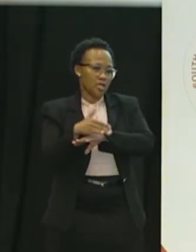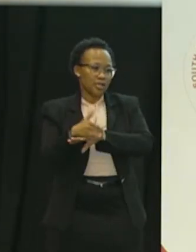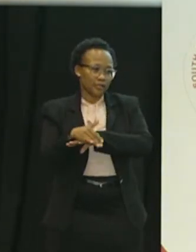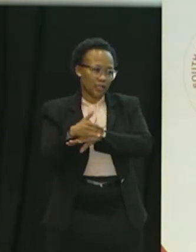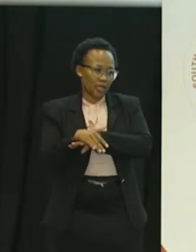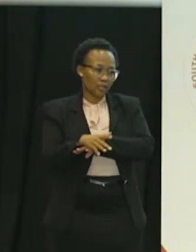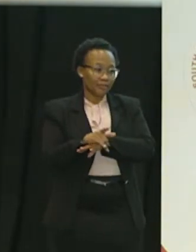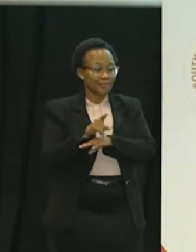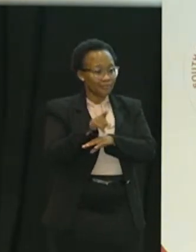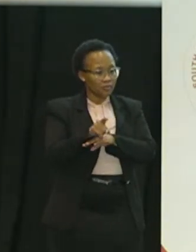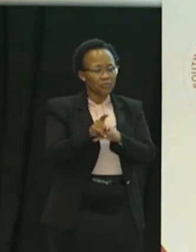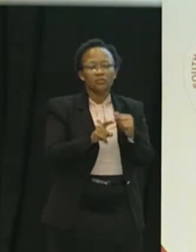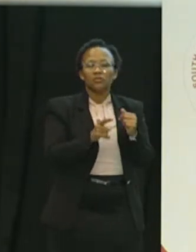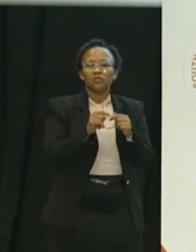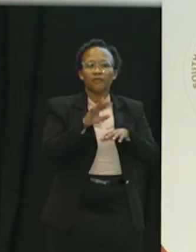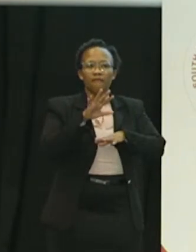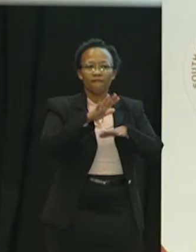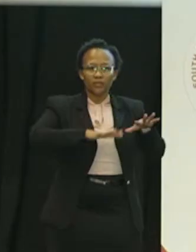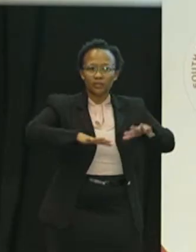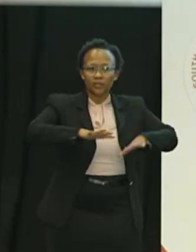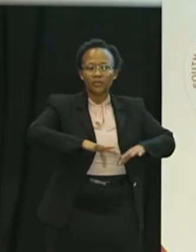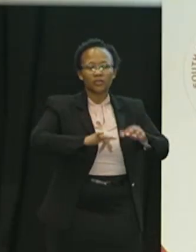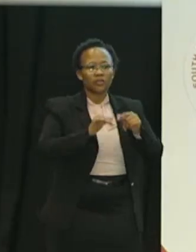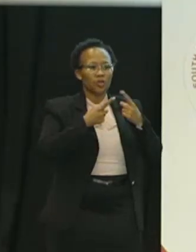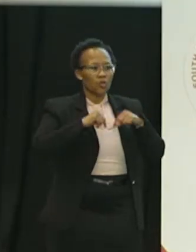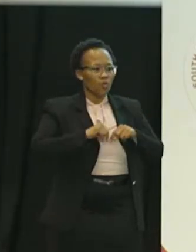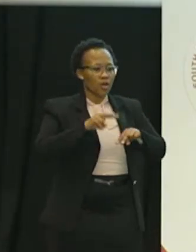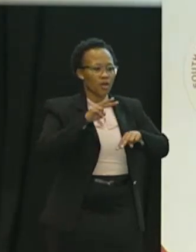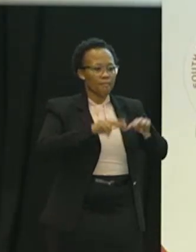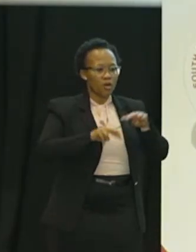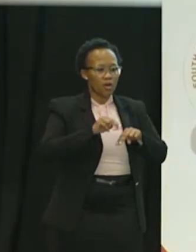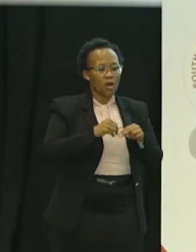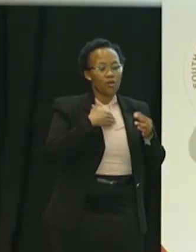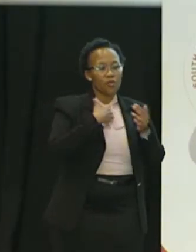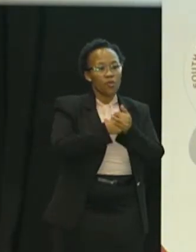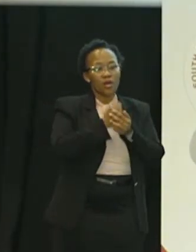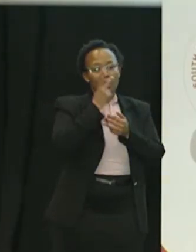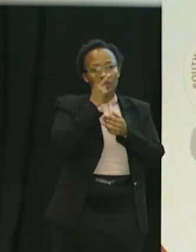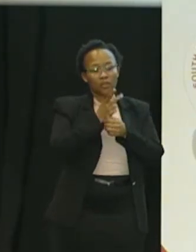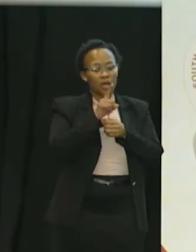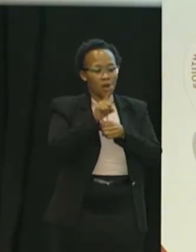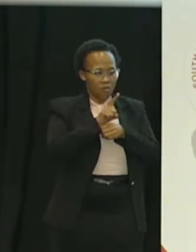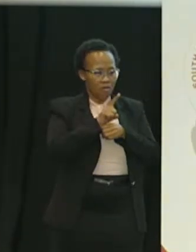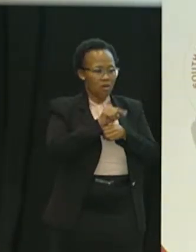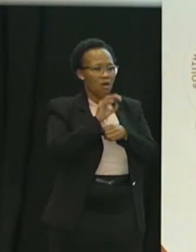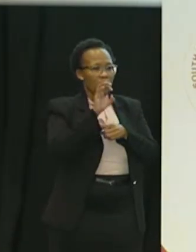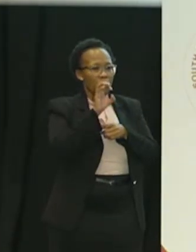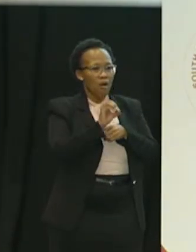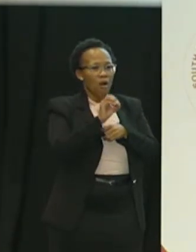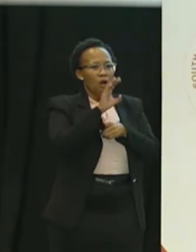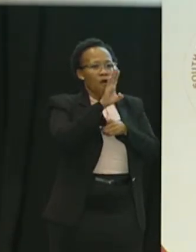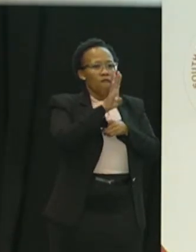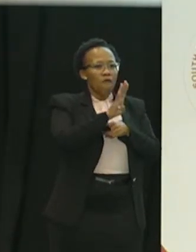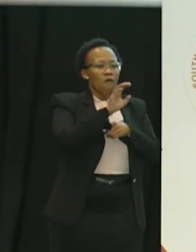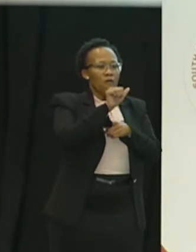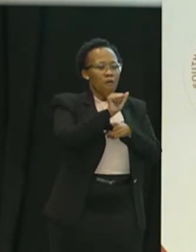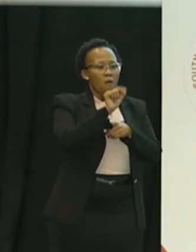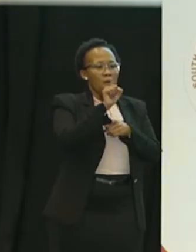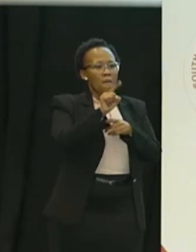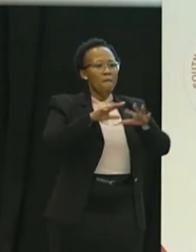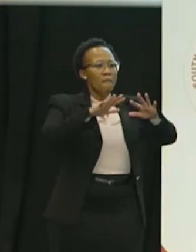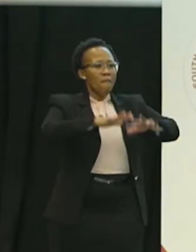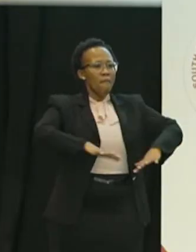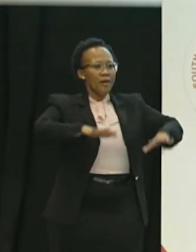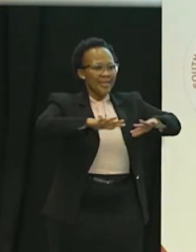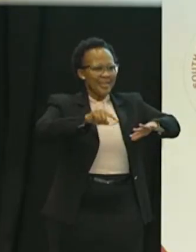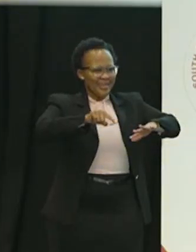the facilities that we monitor. You can see there's here about 461 facilities monitored.